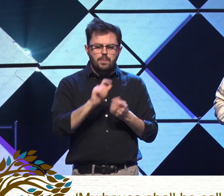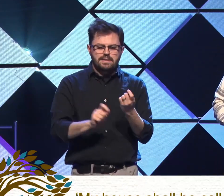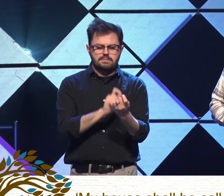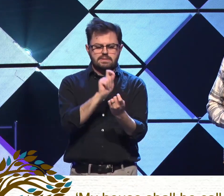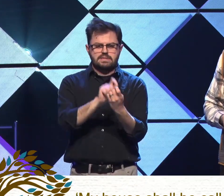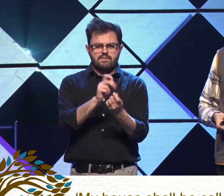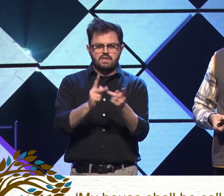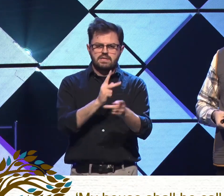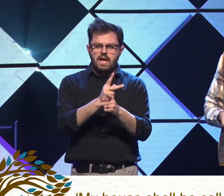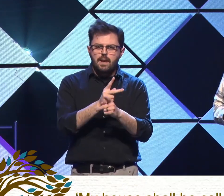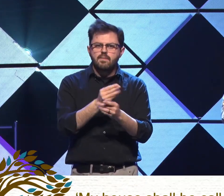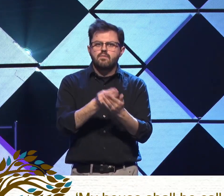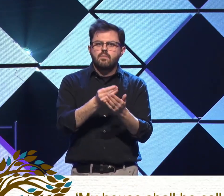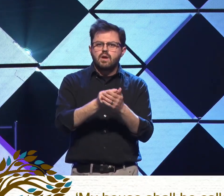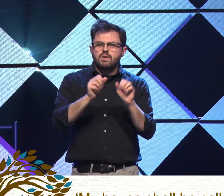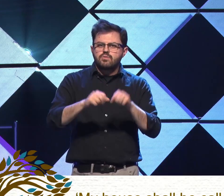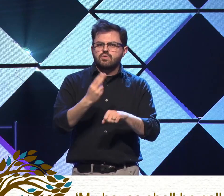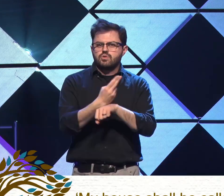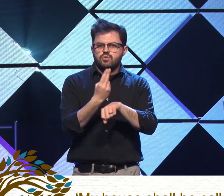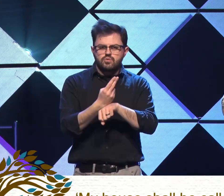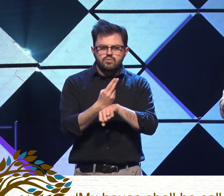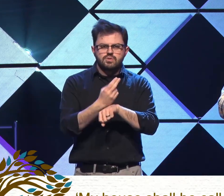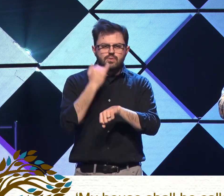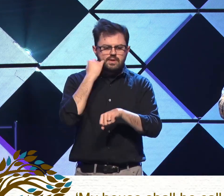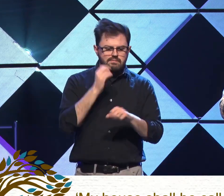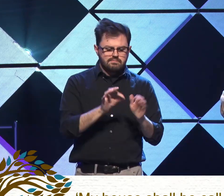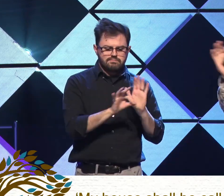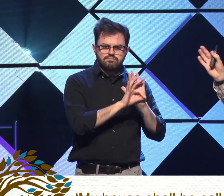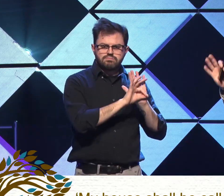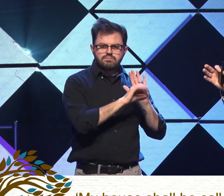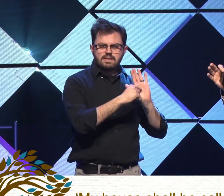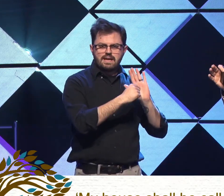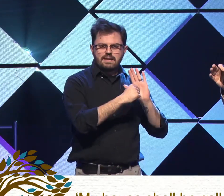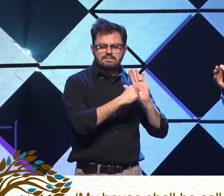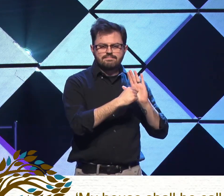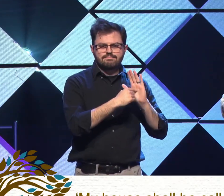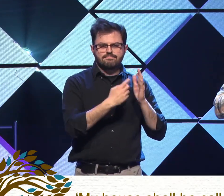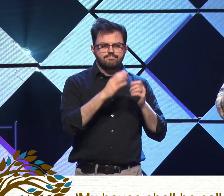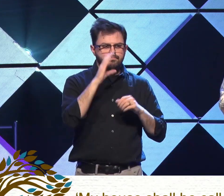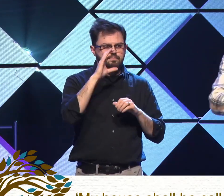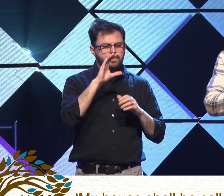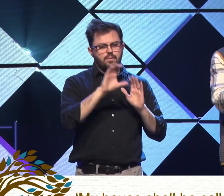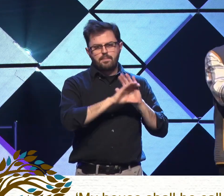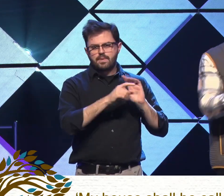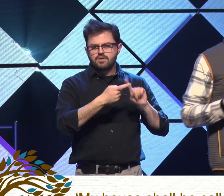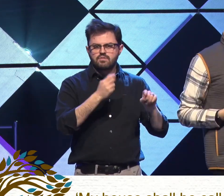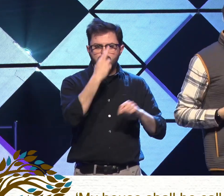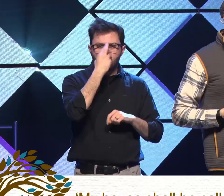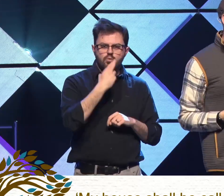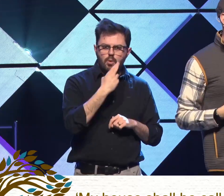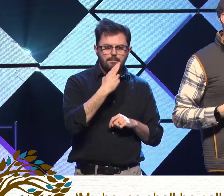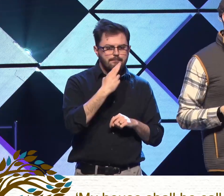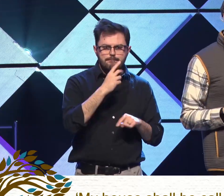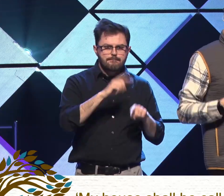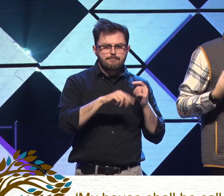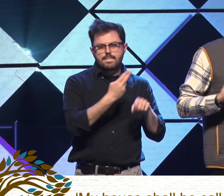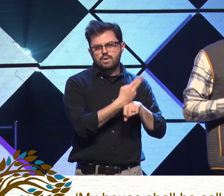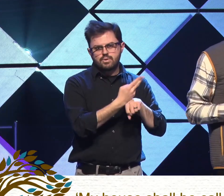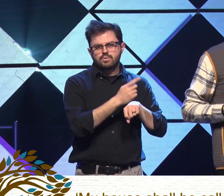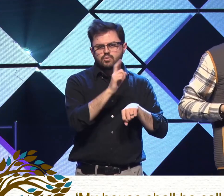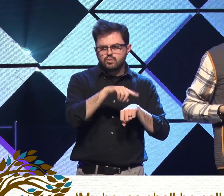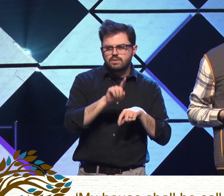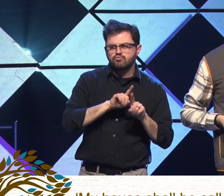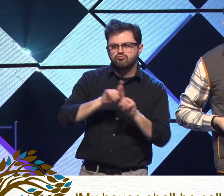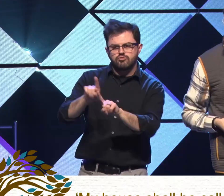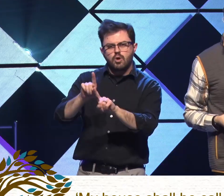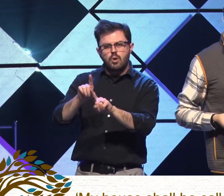couldn't use money that had an image on it of Rome. Couldn't do it. So you had to go and exchange that money. So think of like if